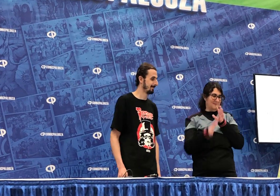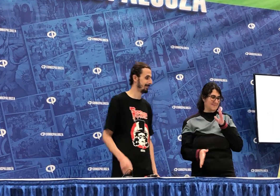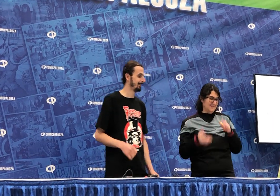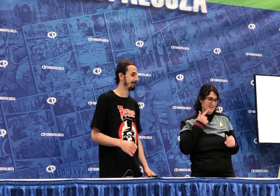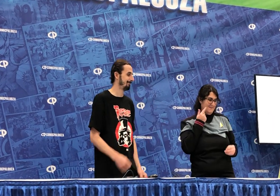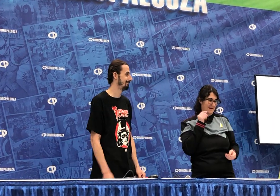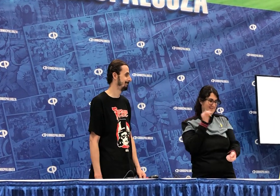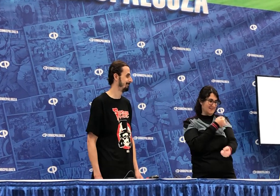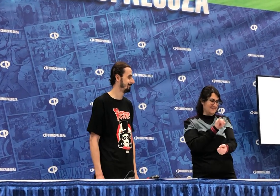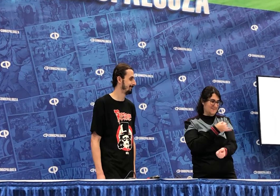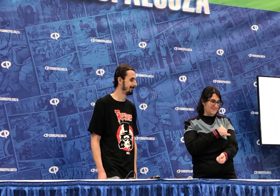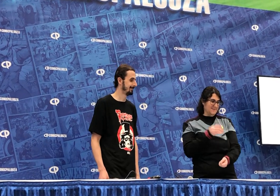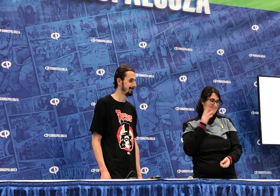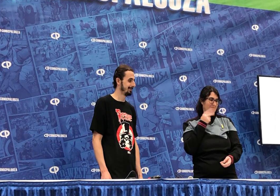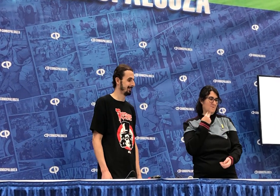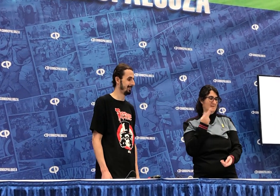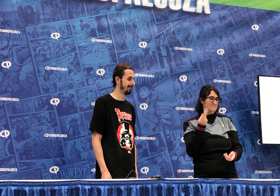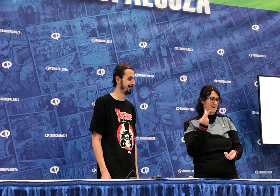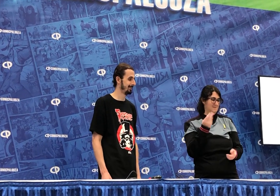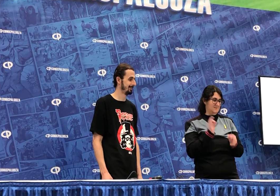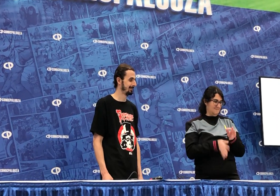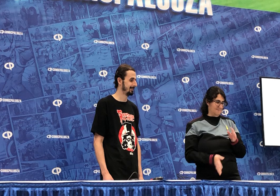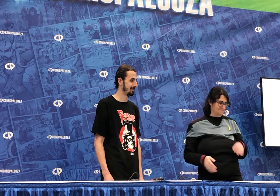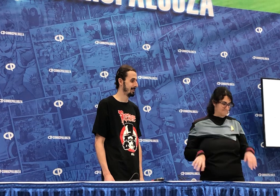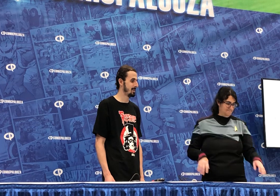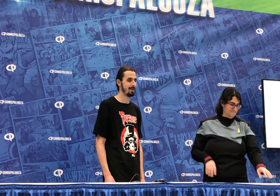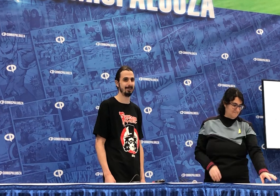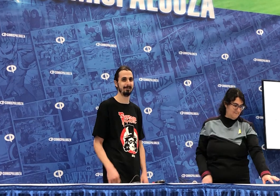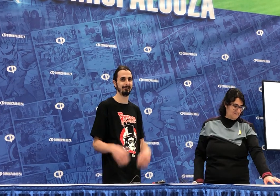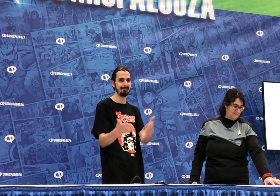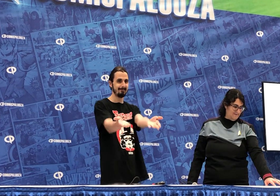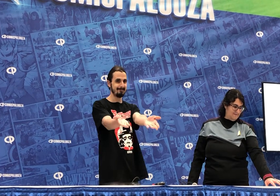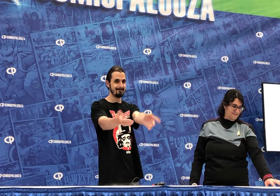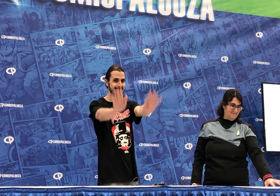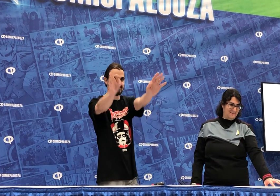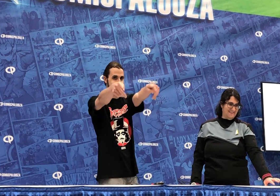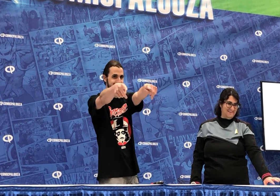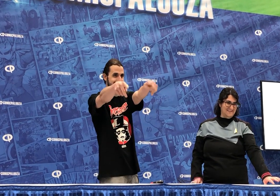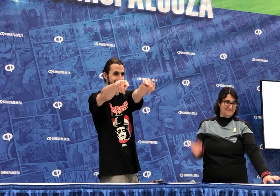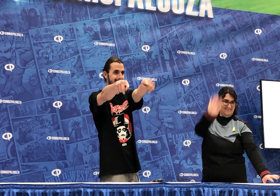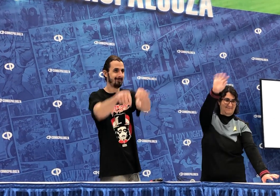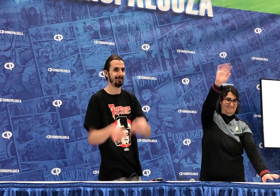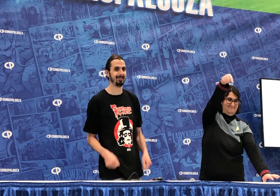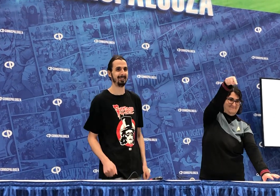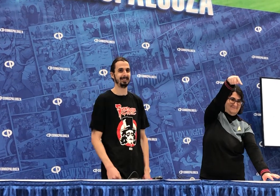All right, also want to introduce, these are our interpreters for the panel, Lael and Jennifer. They will voice what we're saying.